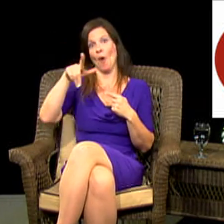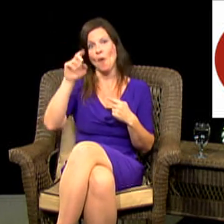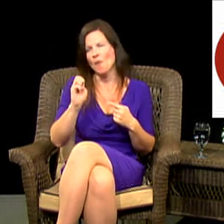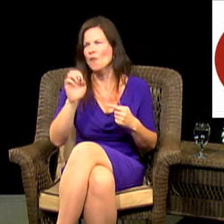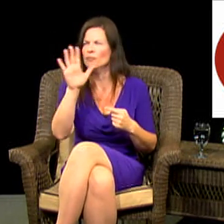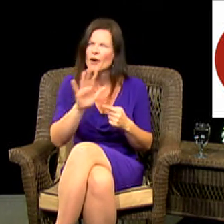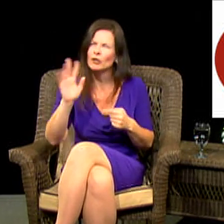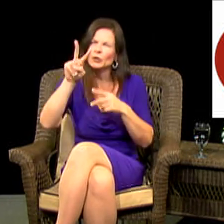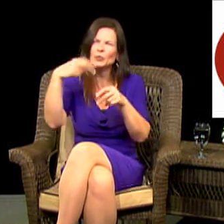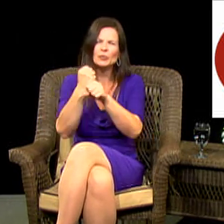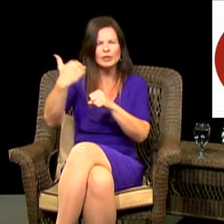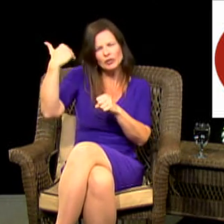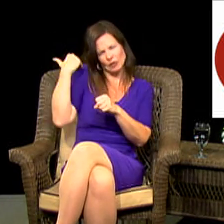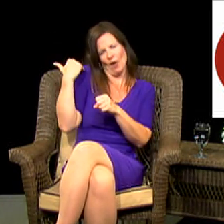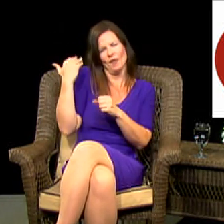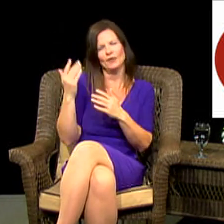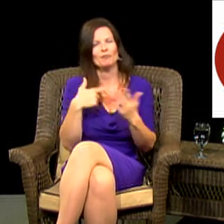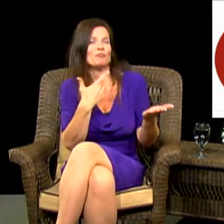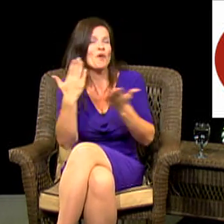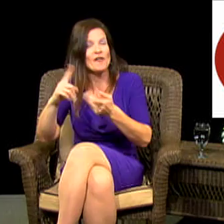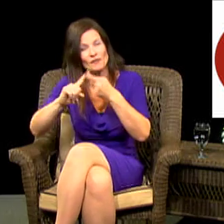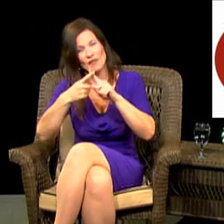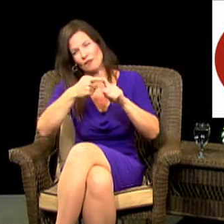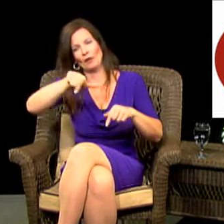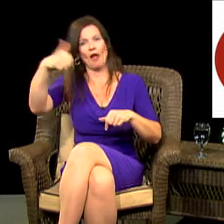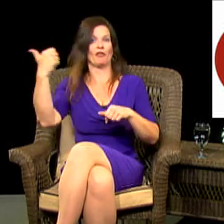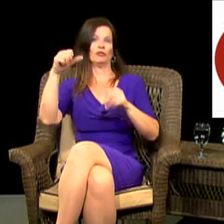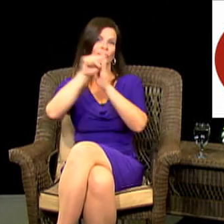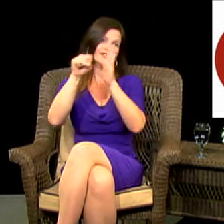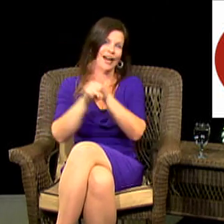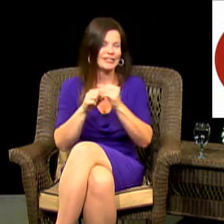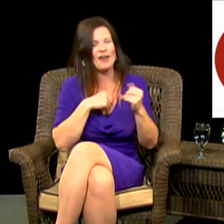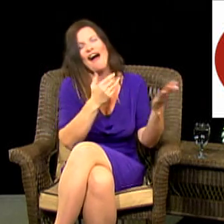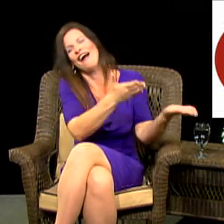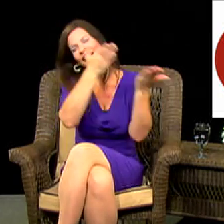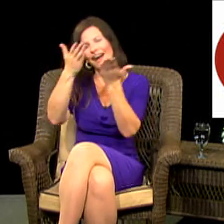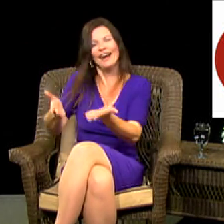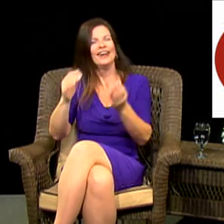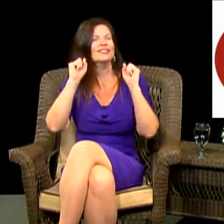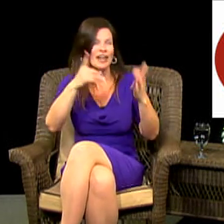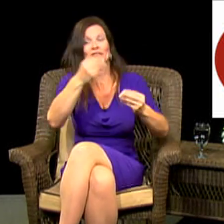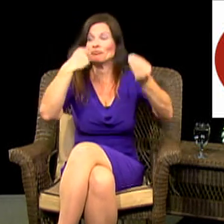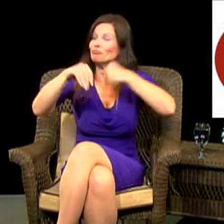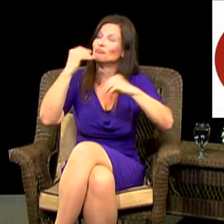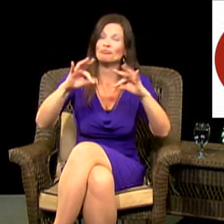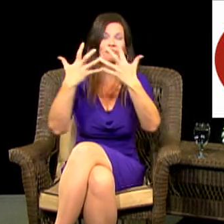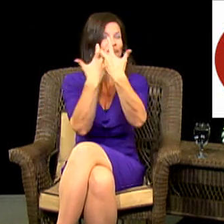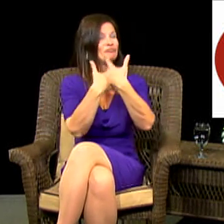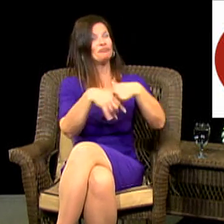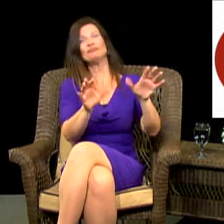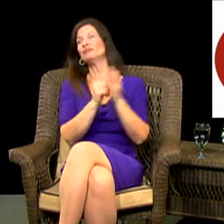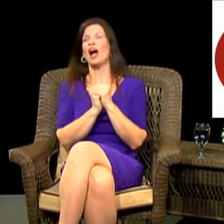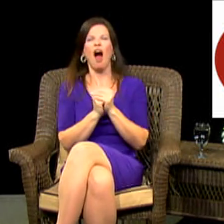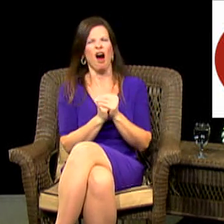took my friends to Chipotle. This was actually a couple years ago. I was at a different state, and we were